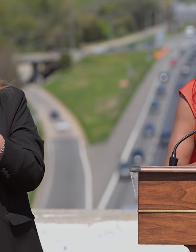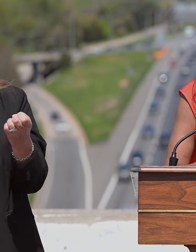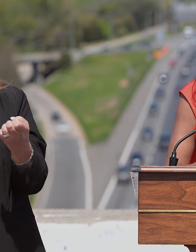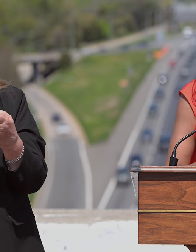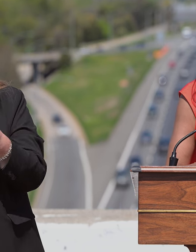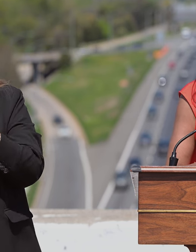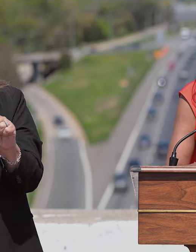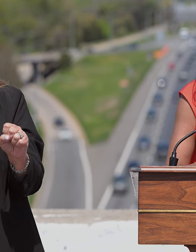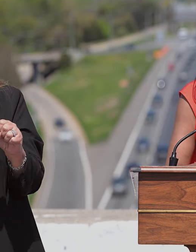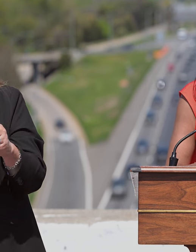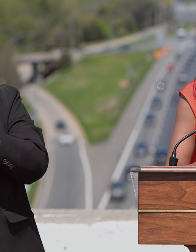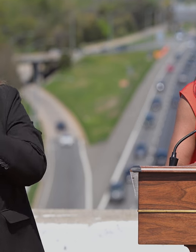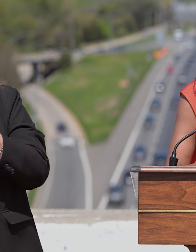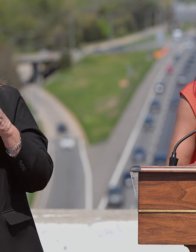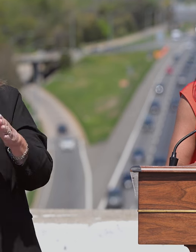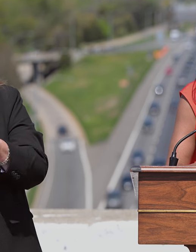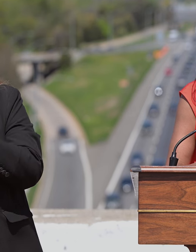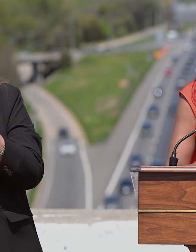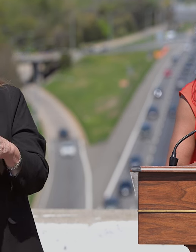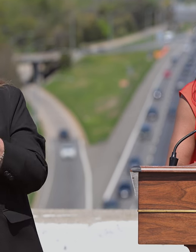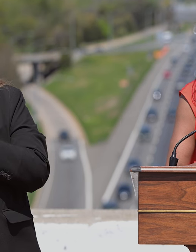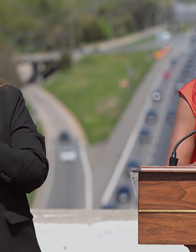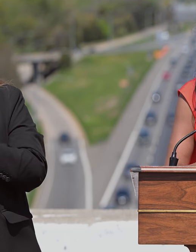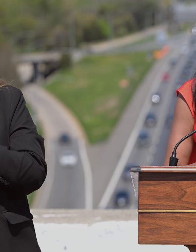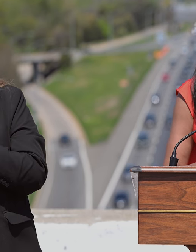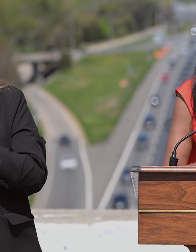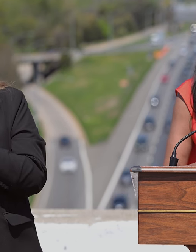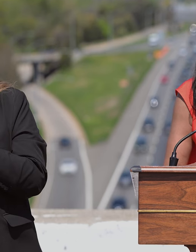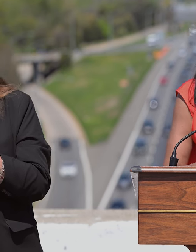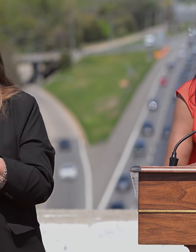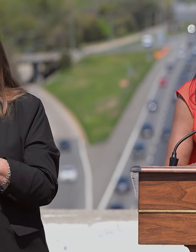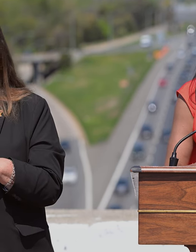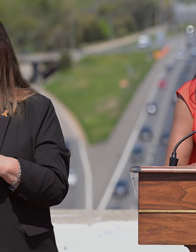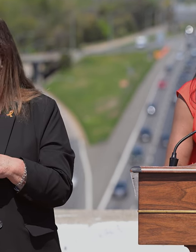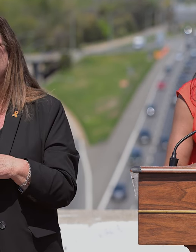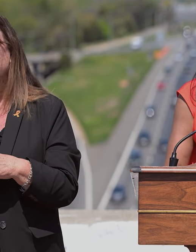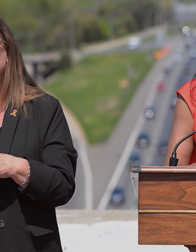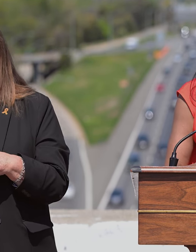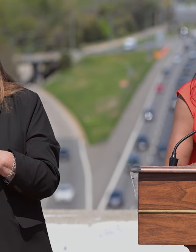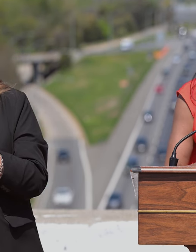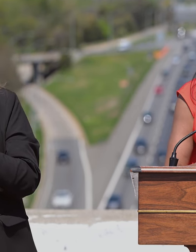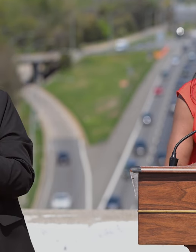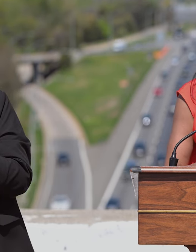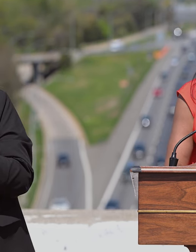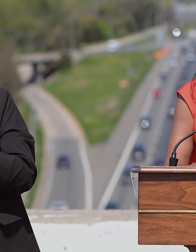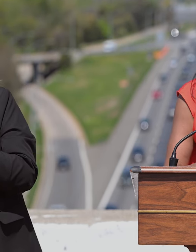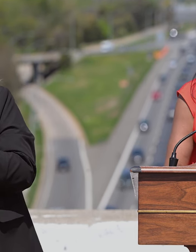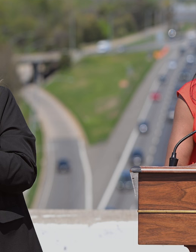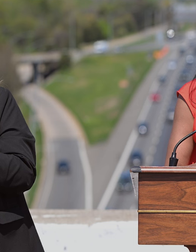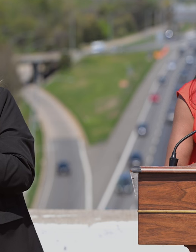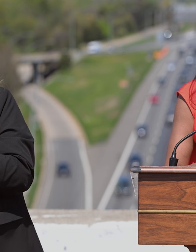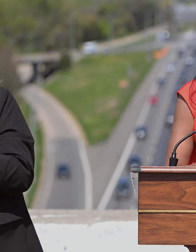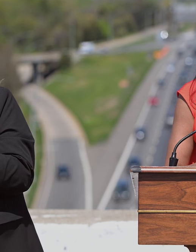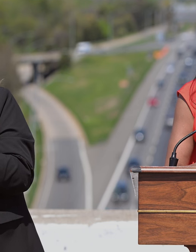to protect our roadway workers in work zones. Another bipartisan bill that Governor Moore signed into law